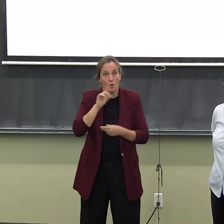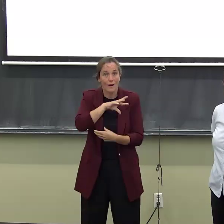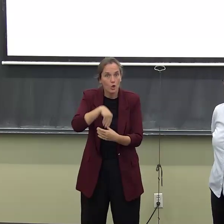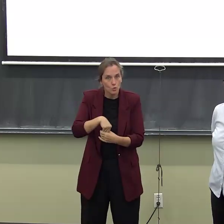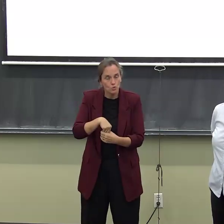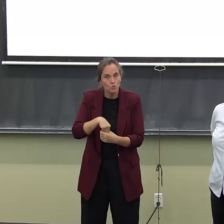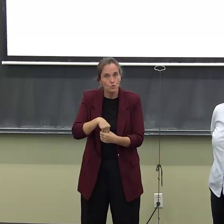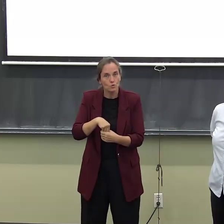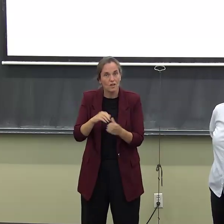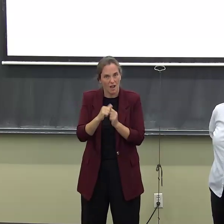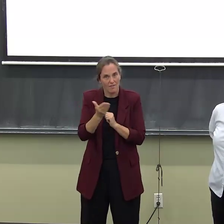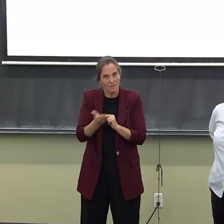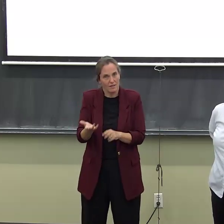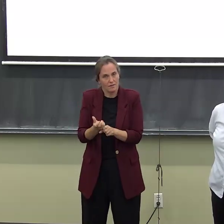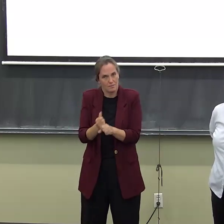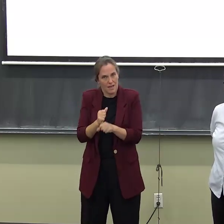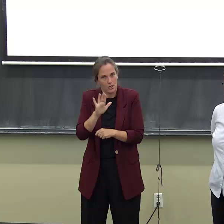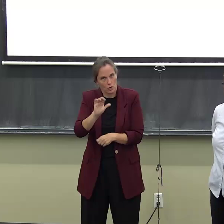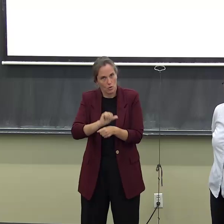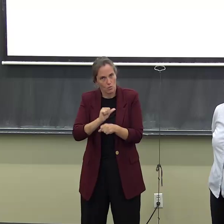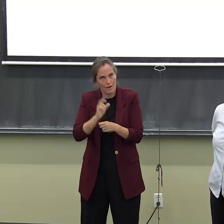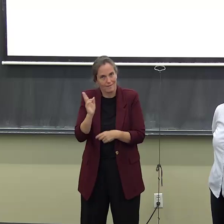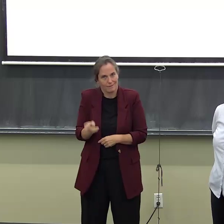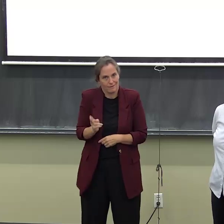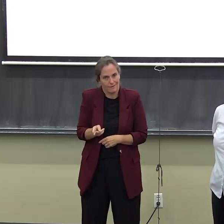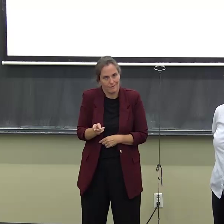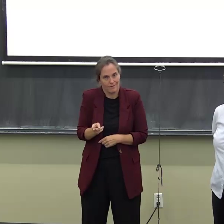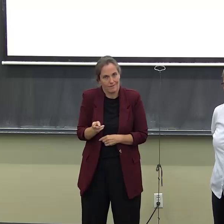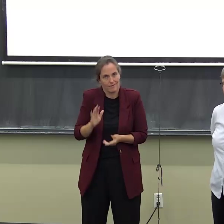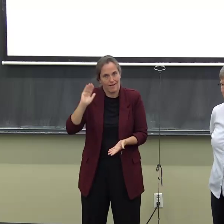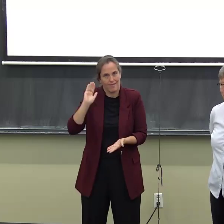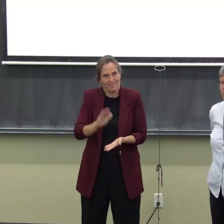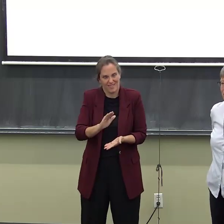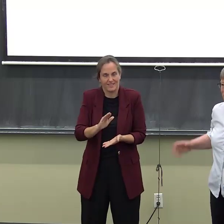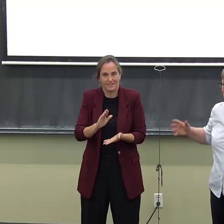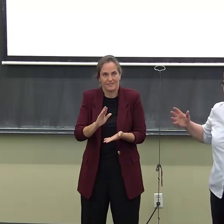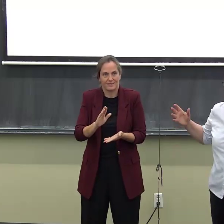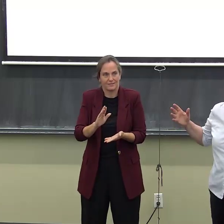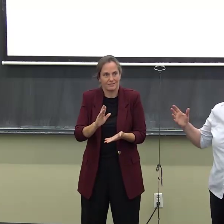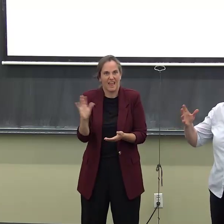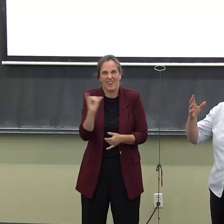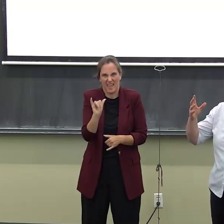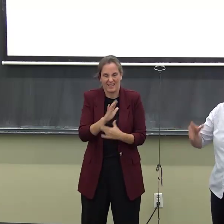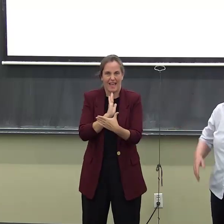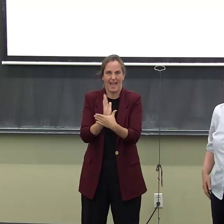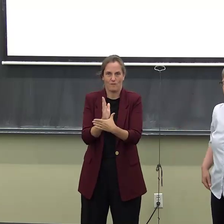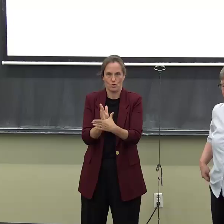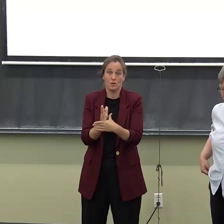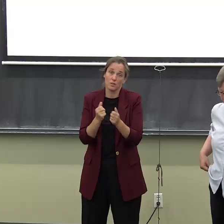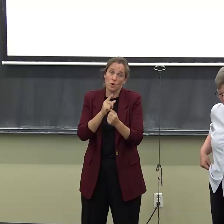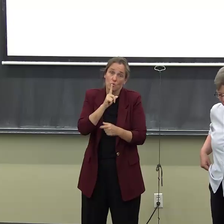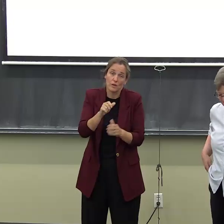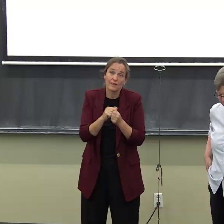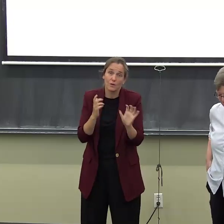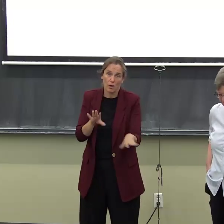that make your work profile less like the average. So we're actually contributing to, and the